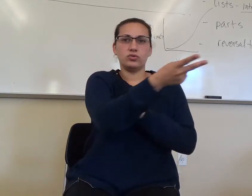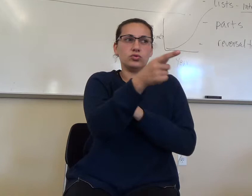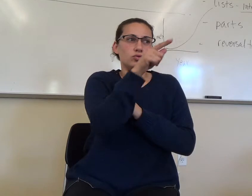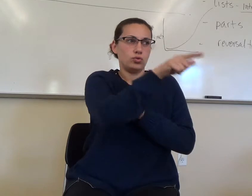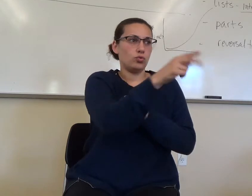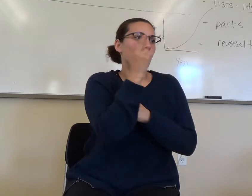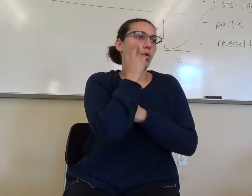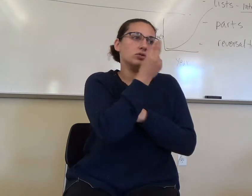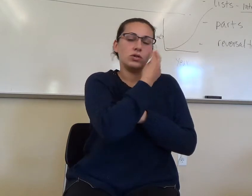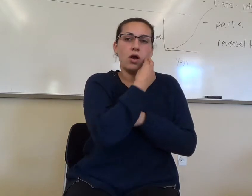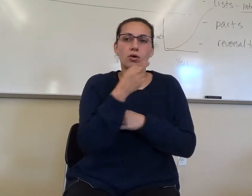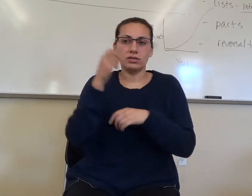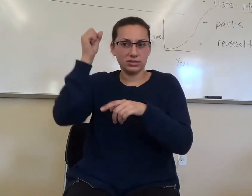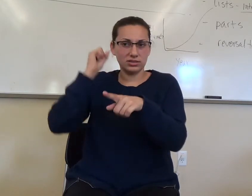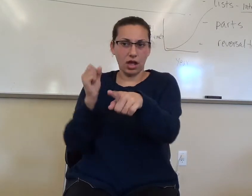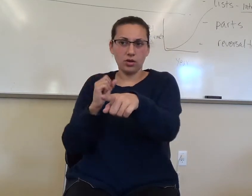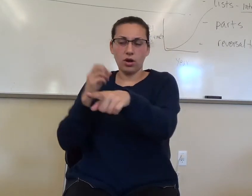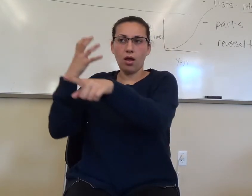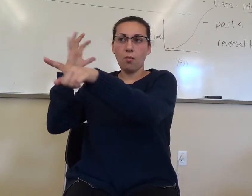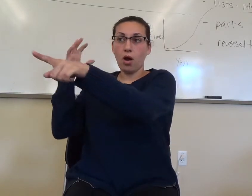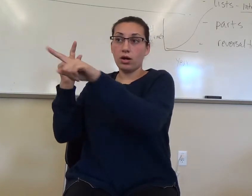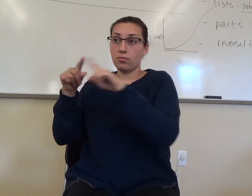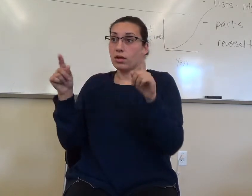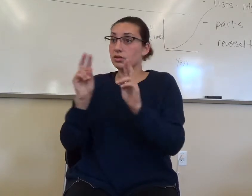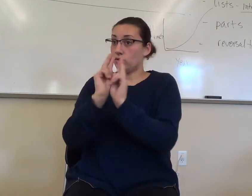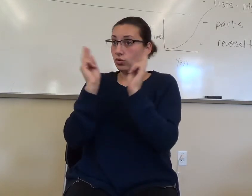and Mark. The union is the people that says that